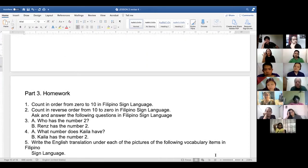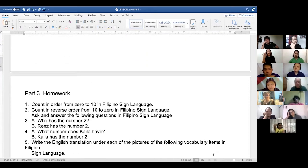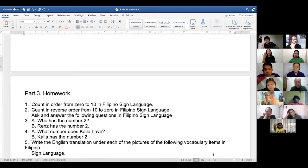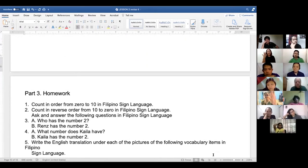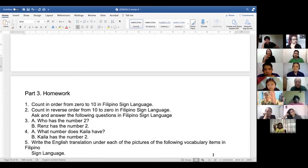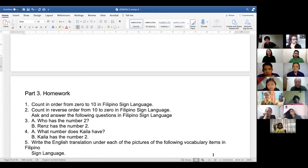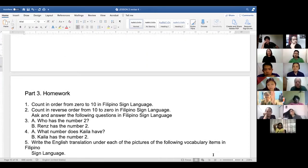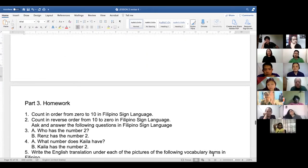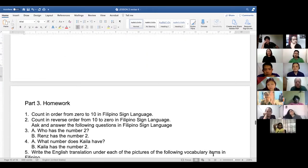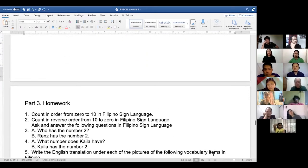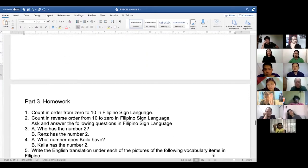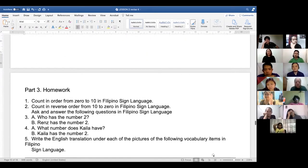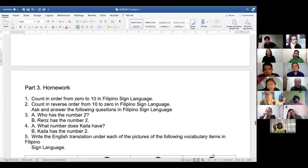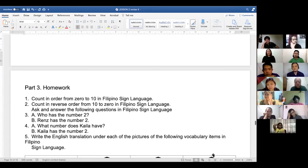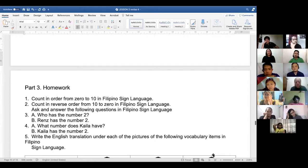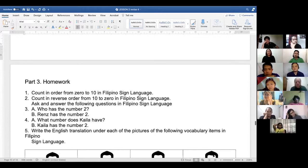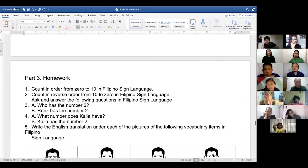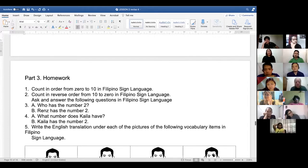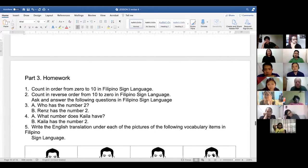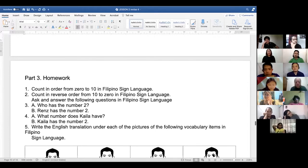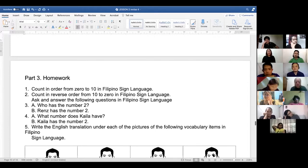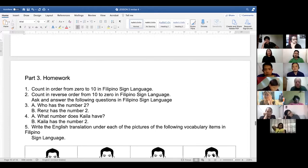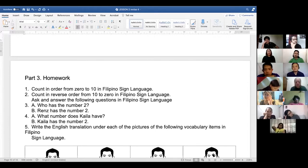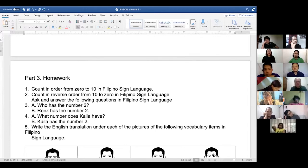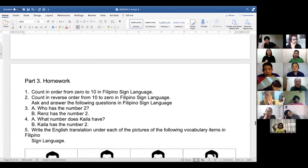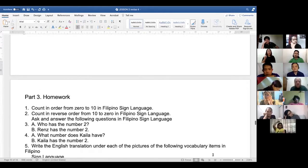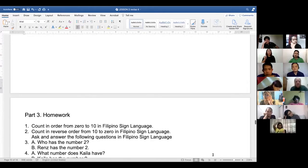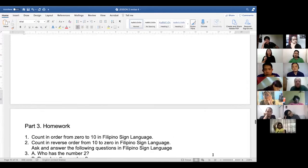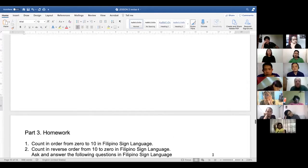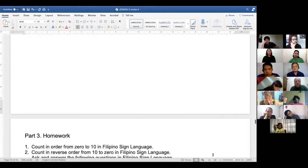That's it, sir. Okay. All right. And then a number,